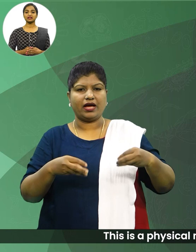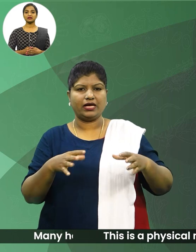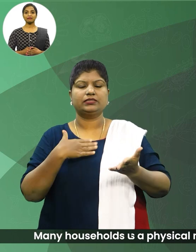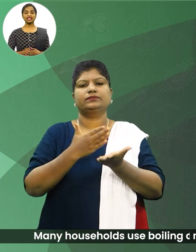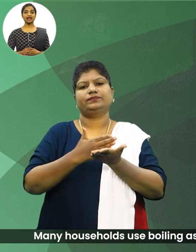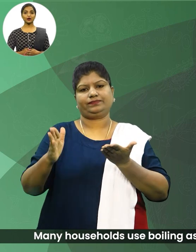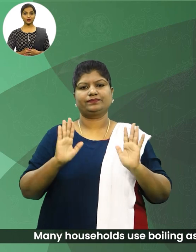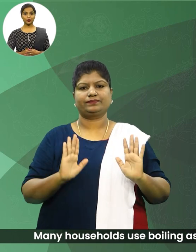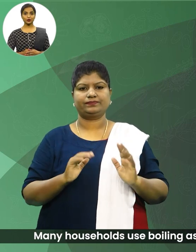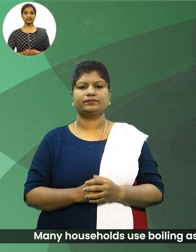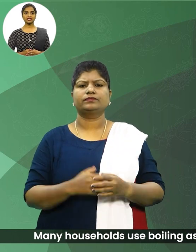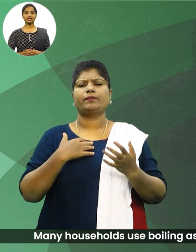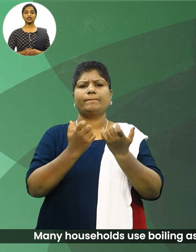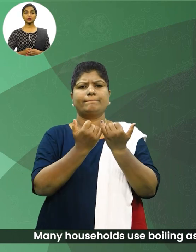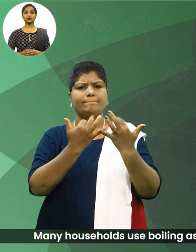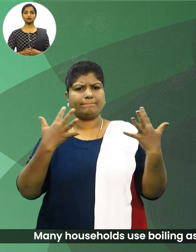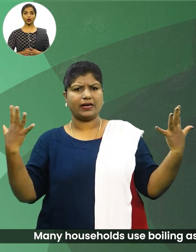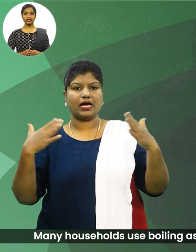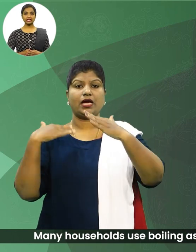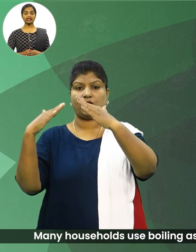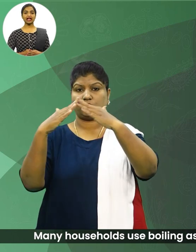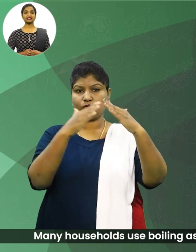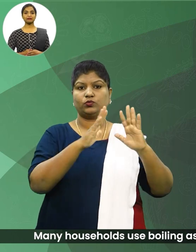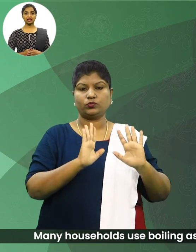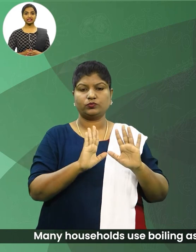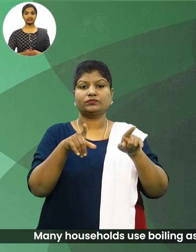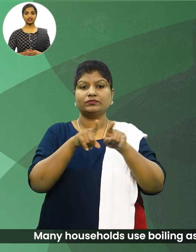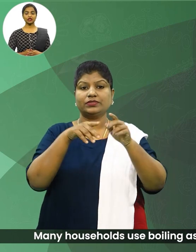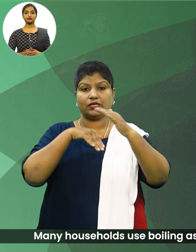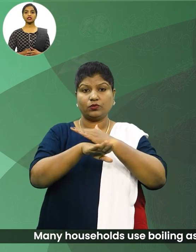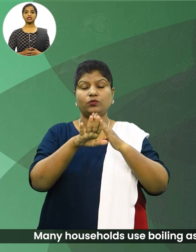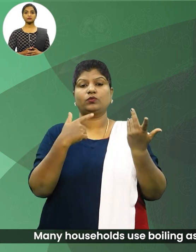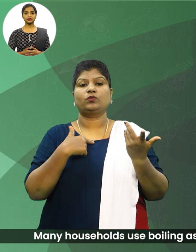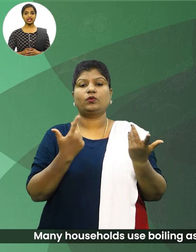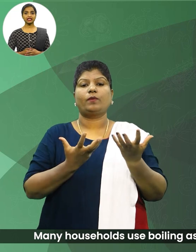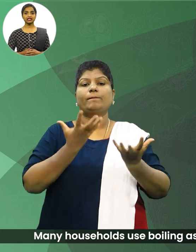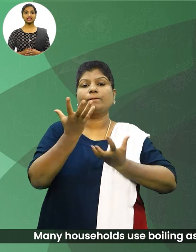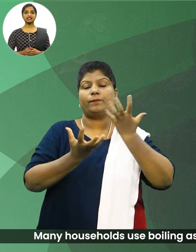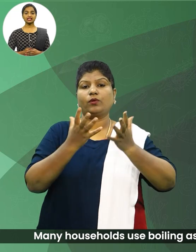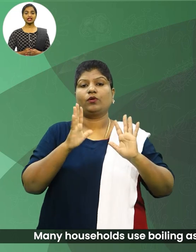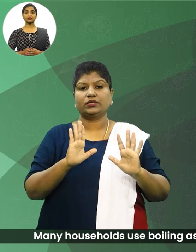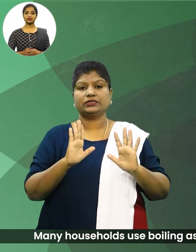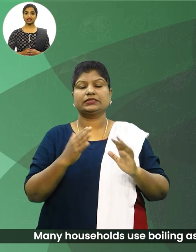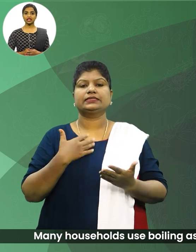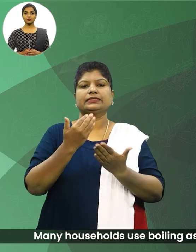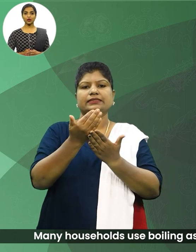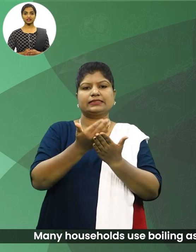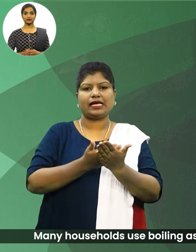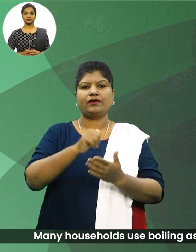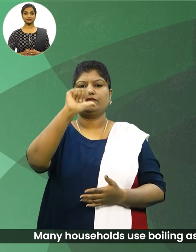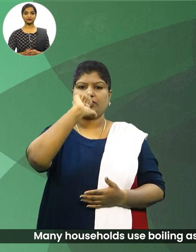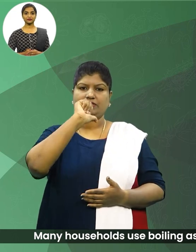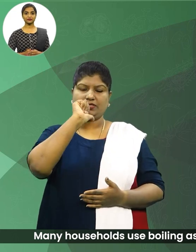Many households use boiling as a method for obtaining safe drinking